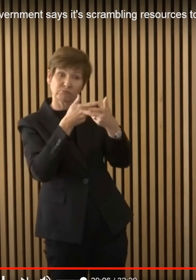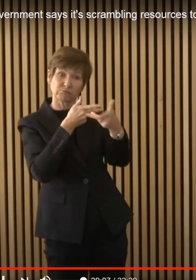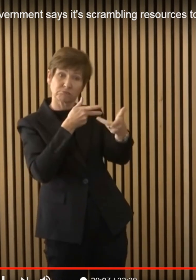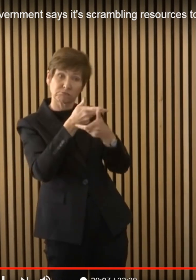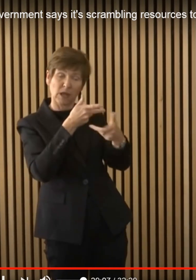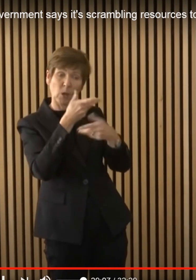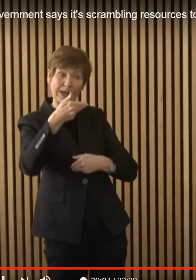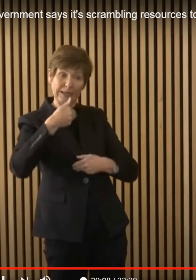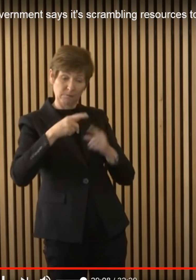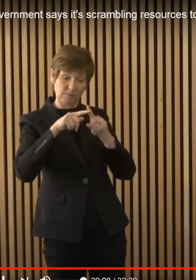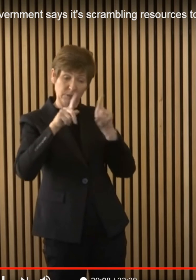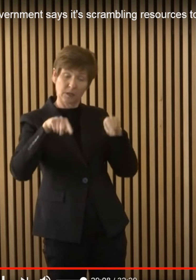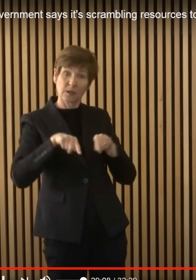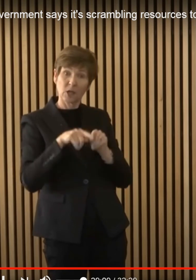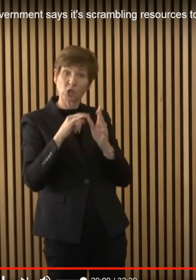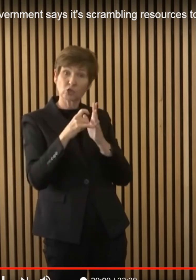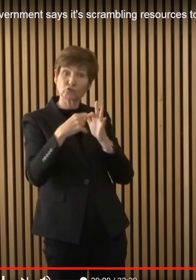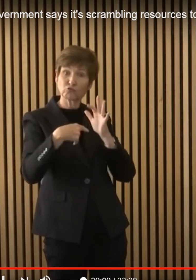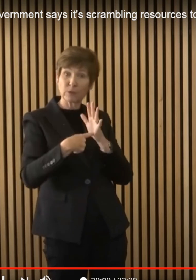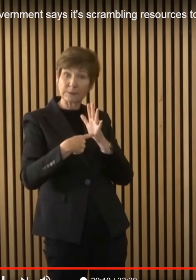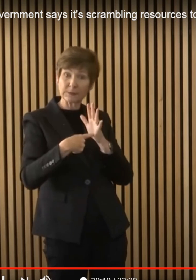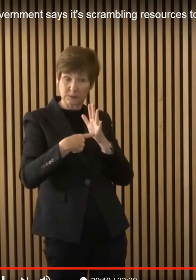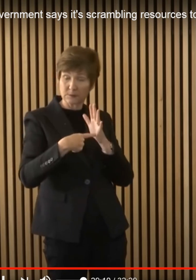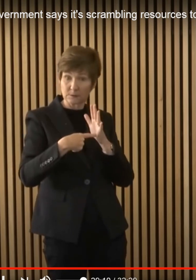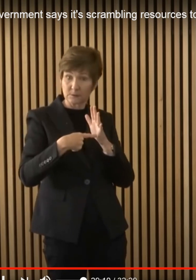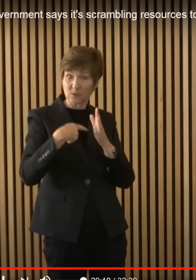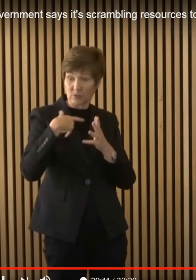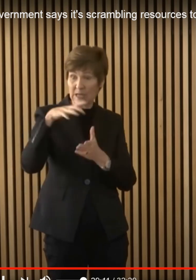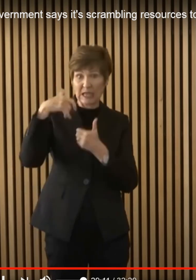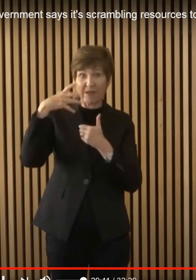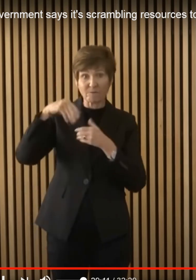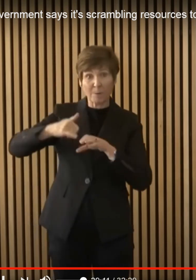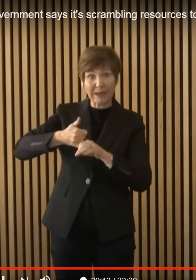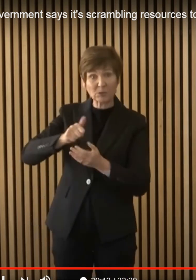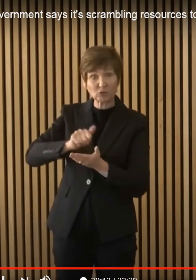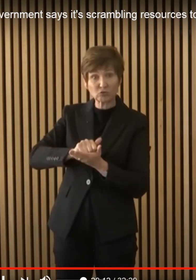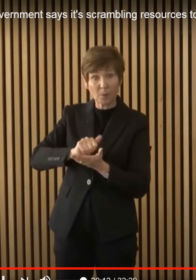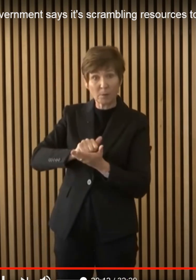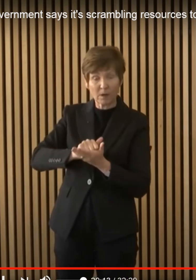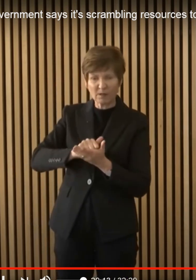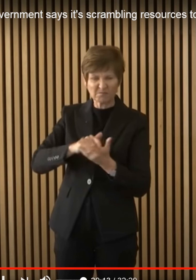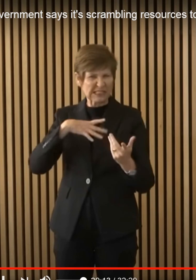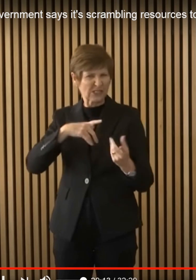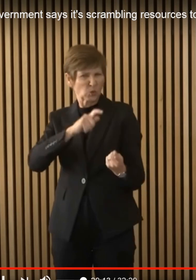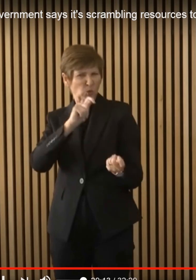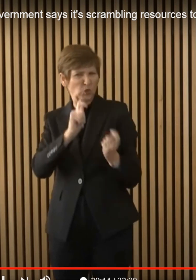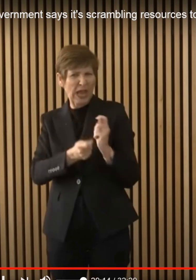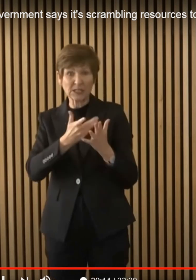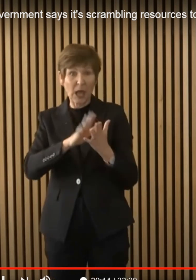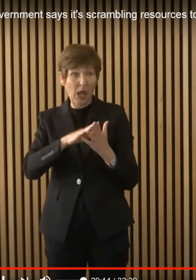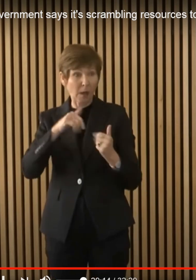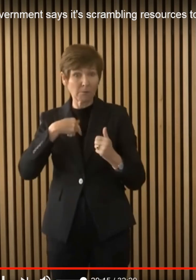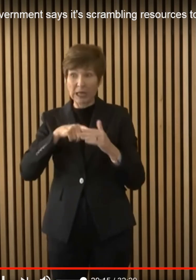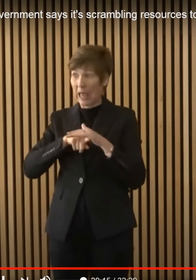breakthrough. It's linking with the fact that people are able to have home deliveries. And as with all of these elements,